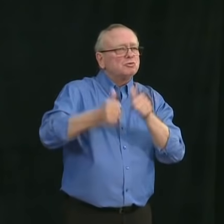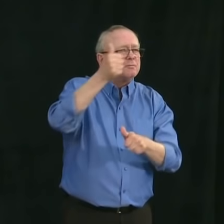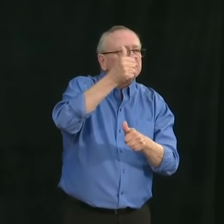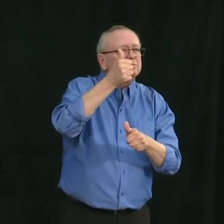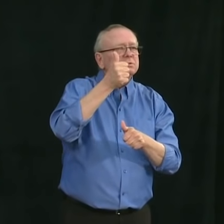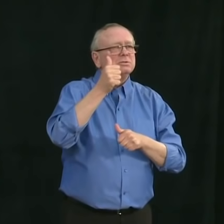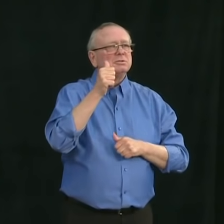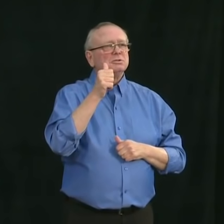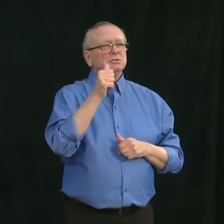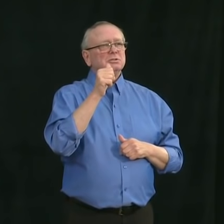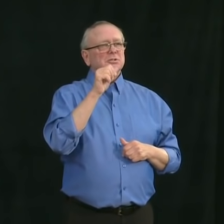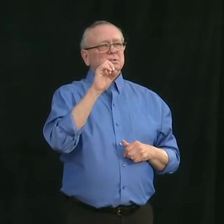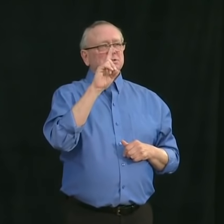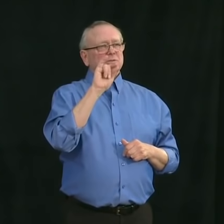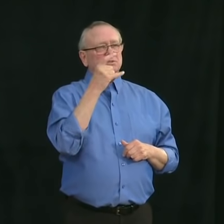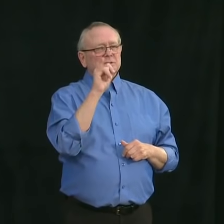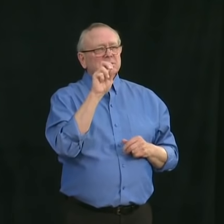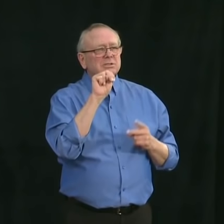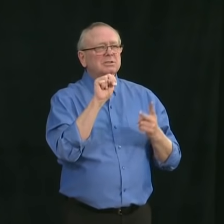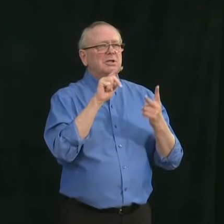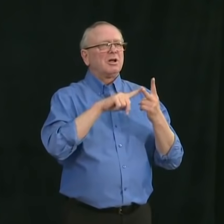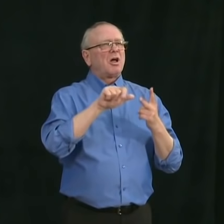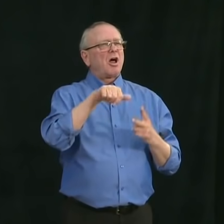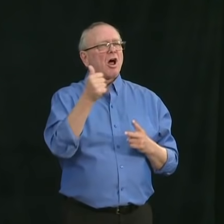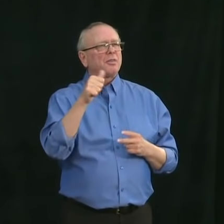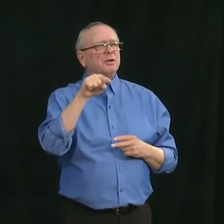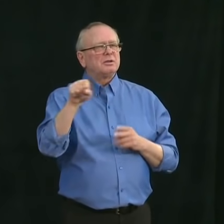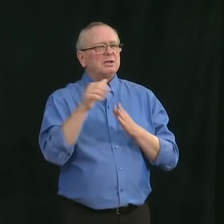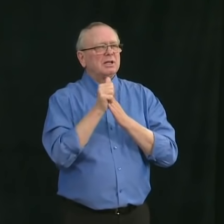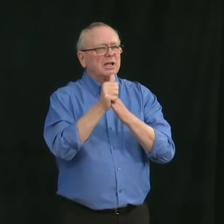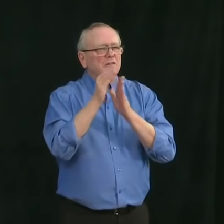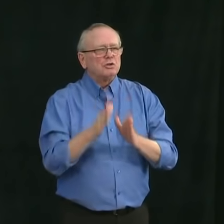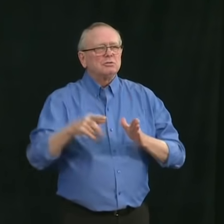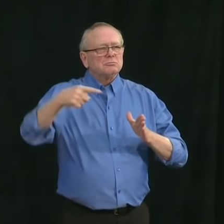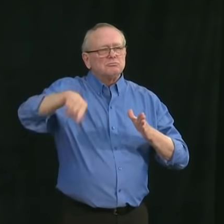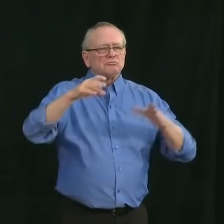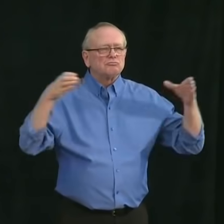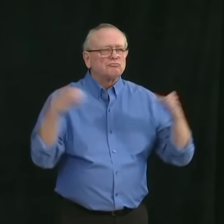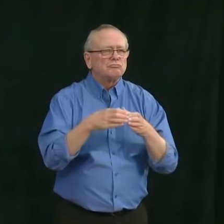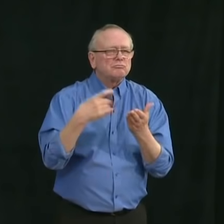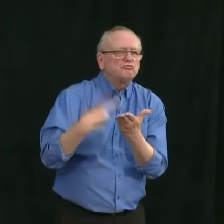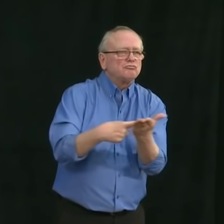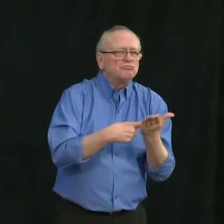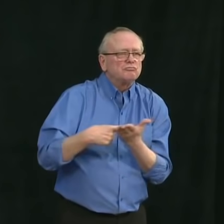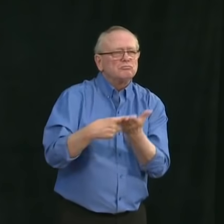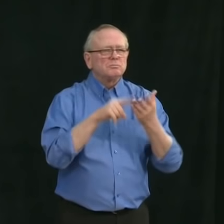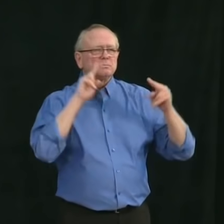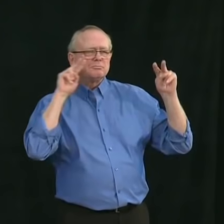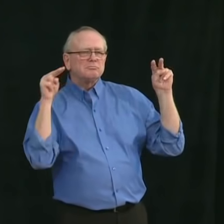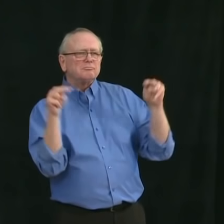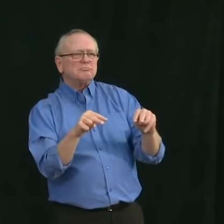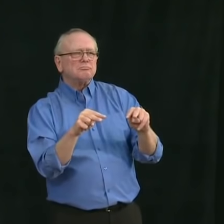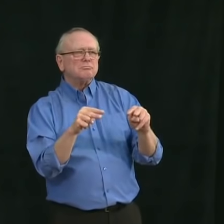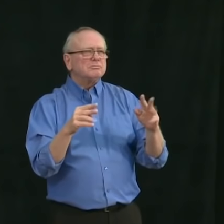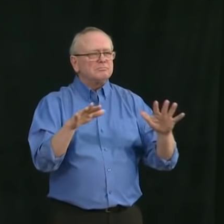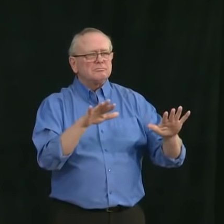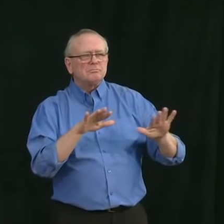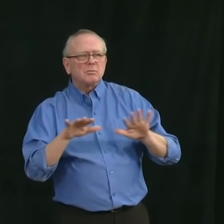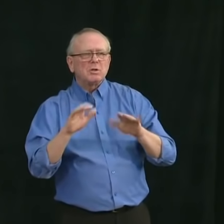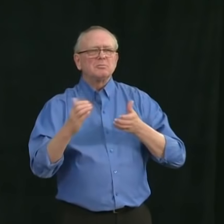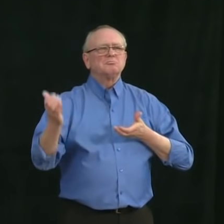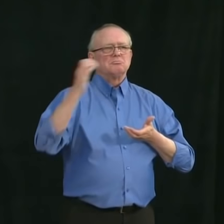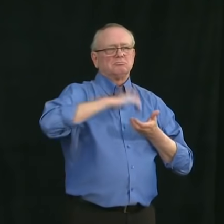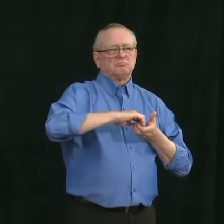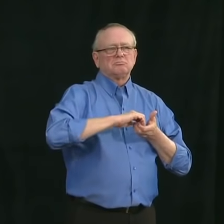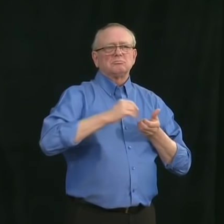Rob Shortclose, and Stoney Nakoda CEO Ryan Robb. And we continue to monitor the evolving situation and partner with Indigenous